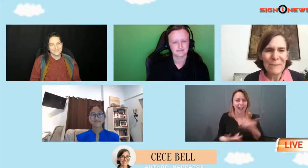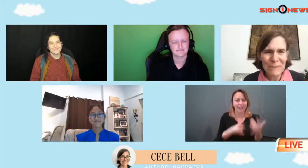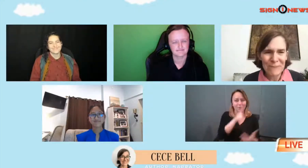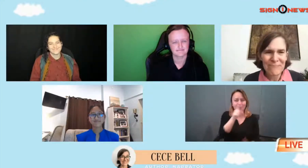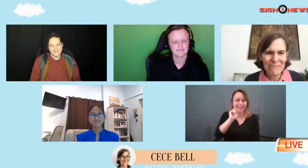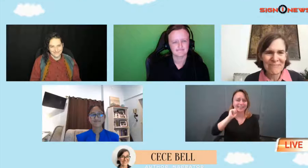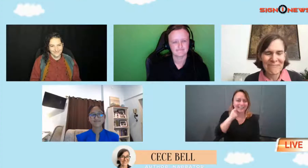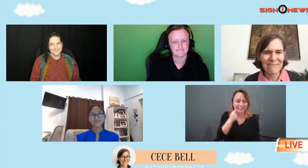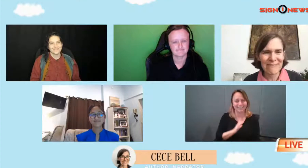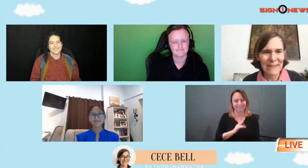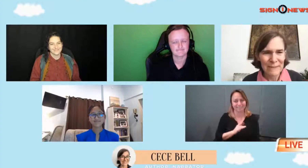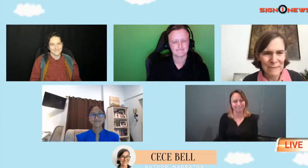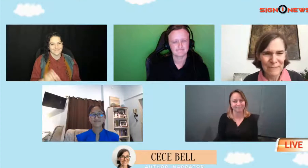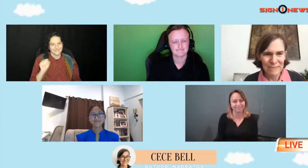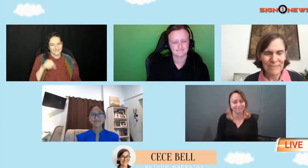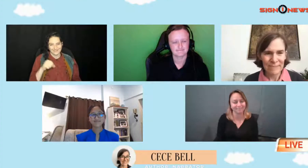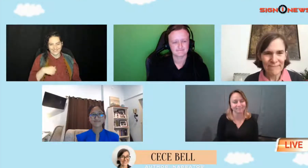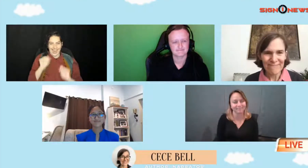neat.